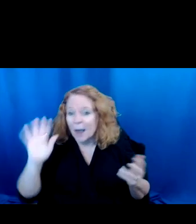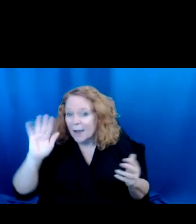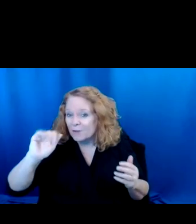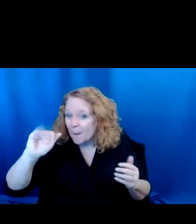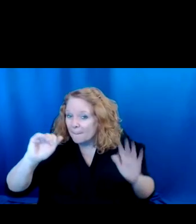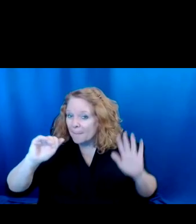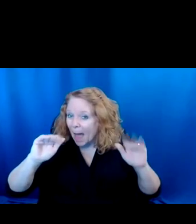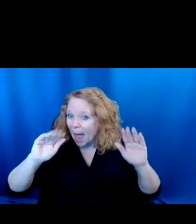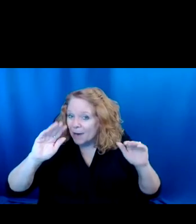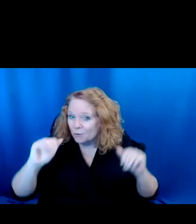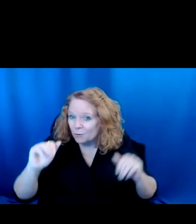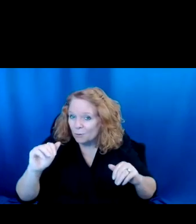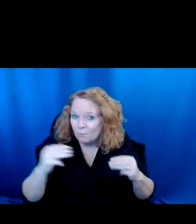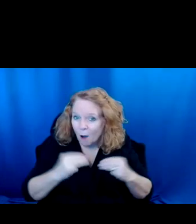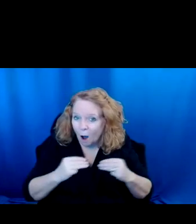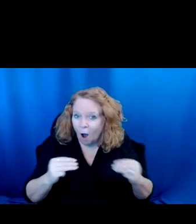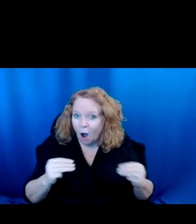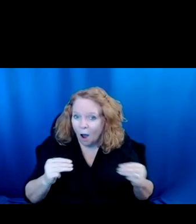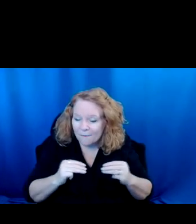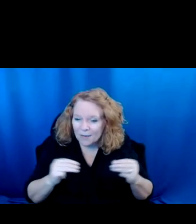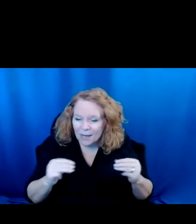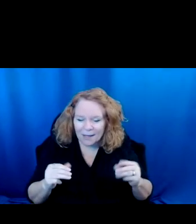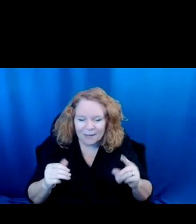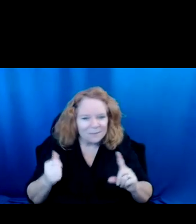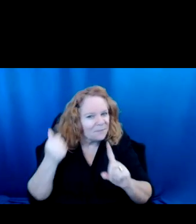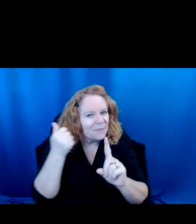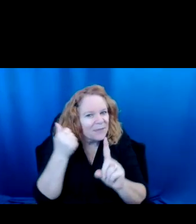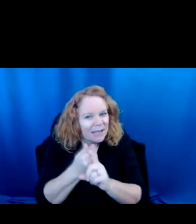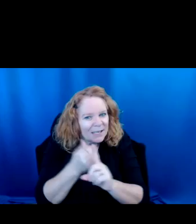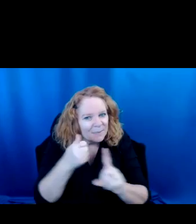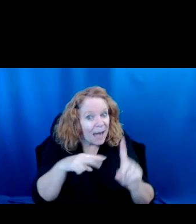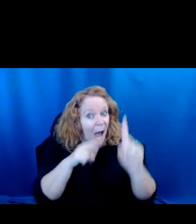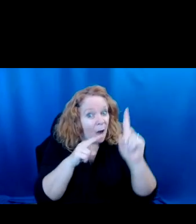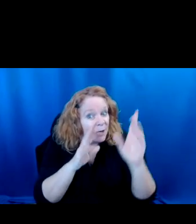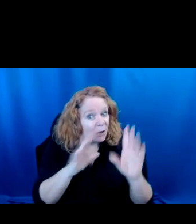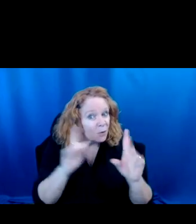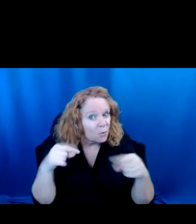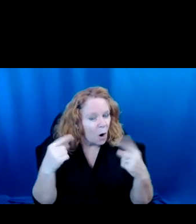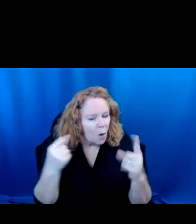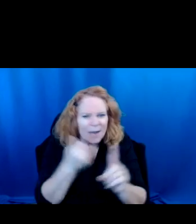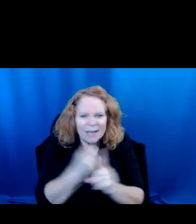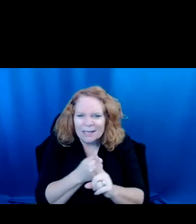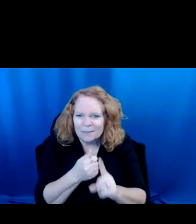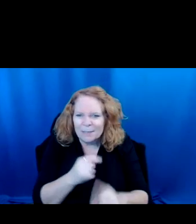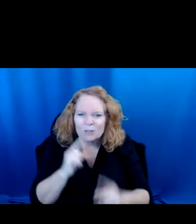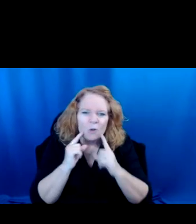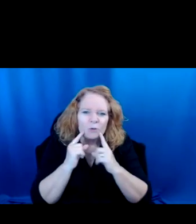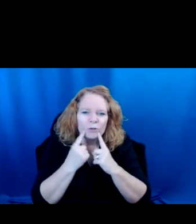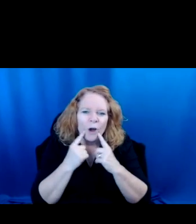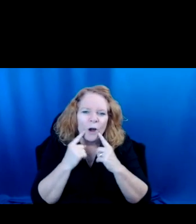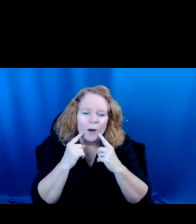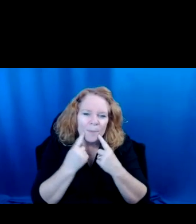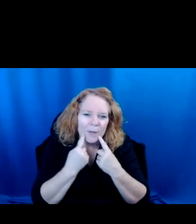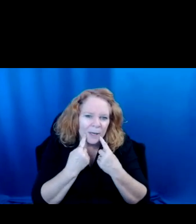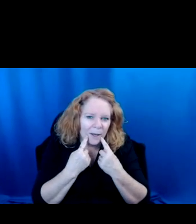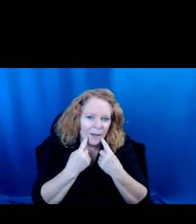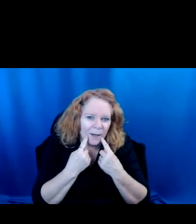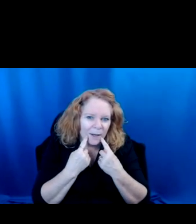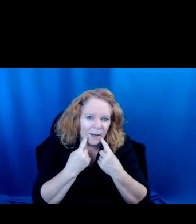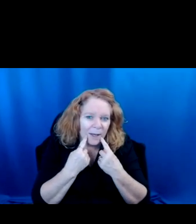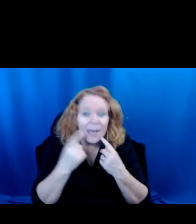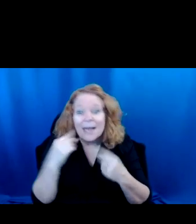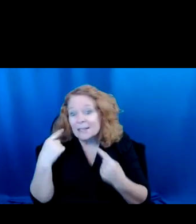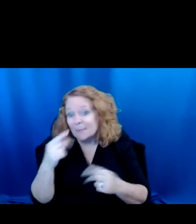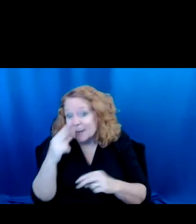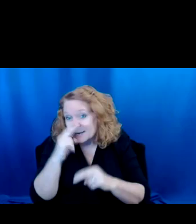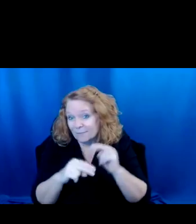wave goodbye to Marvin. He's been our hero, he's been so charming.